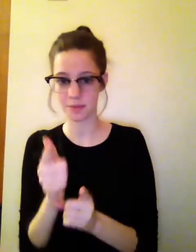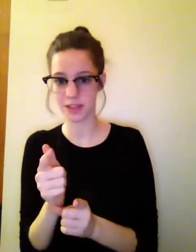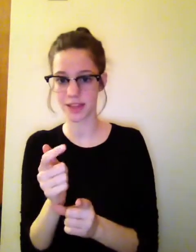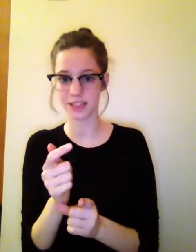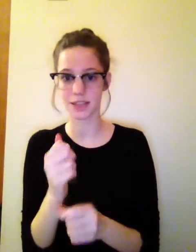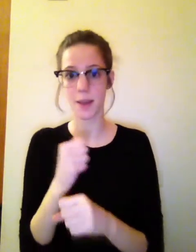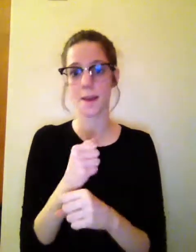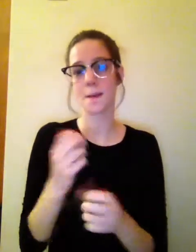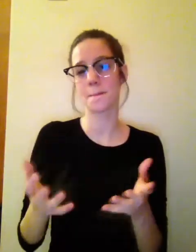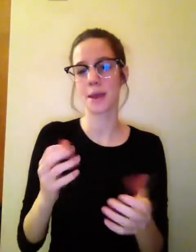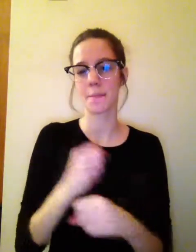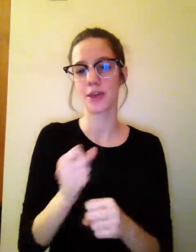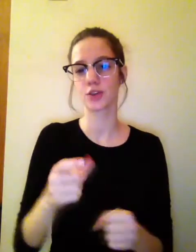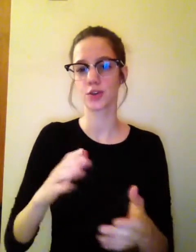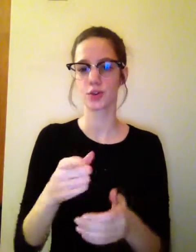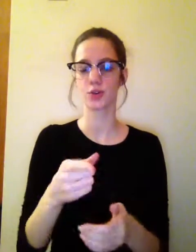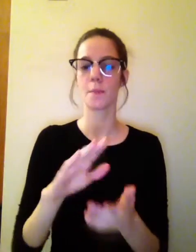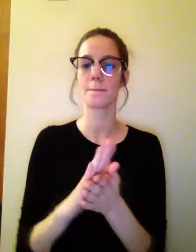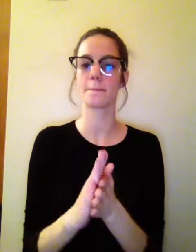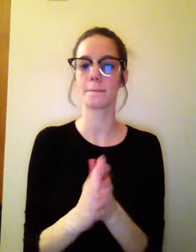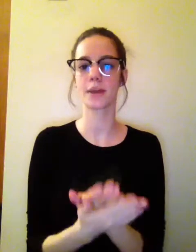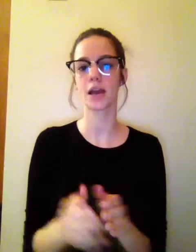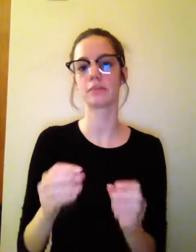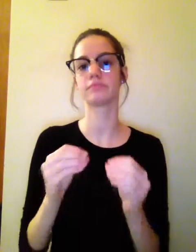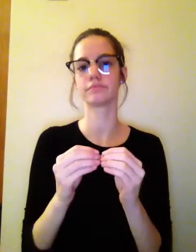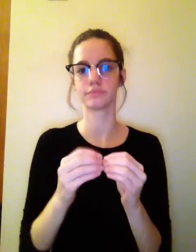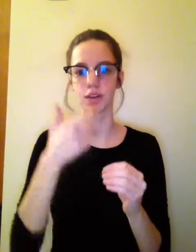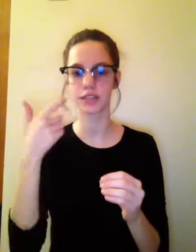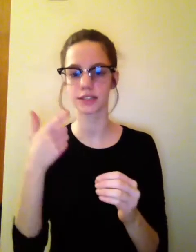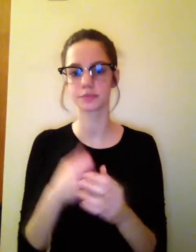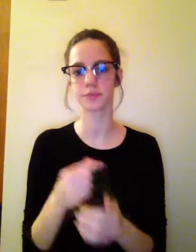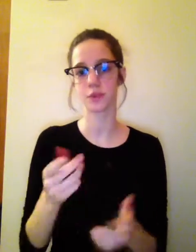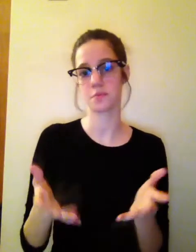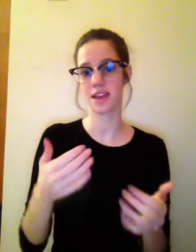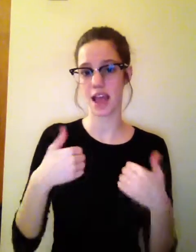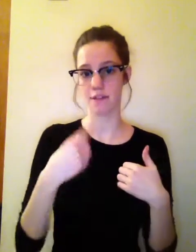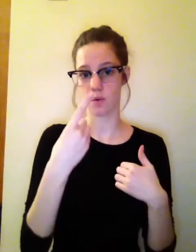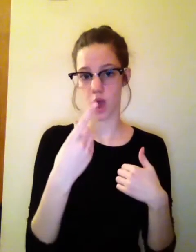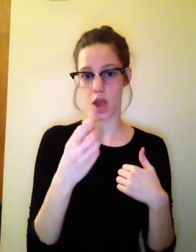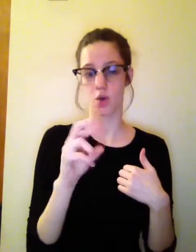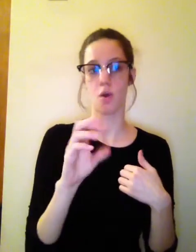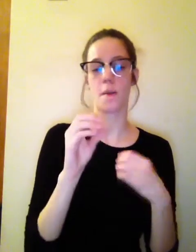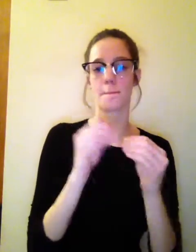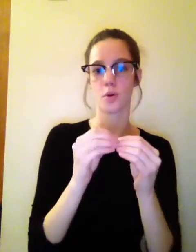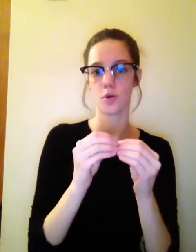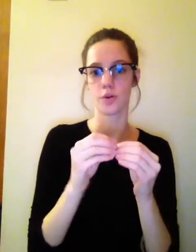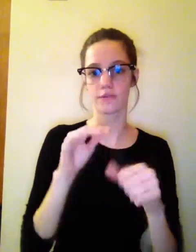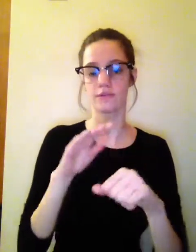Signs of addiction. You may have one or more of these warning signs. An urge to use drugs every